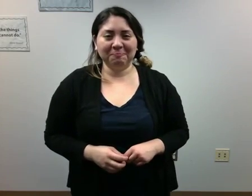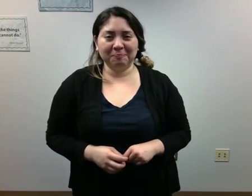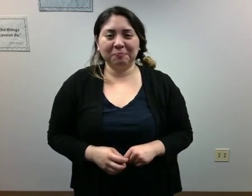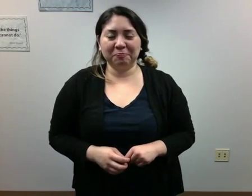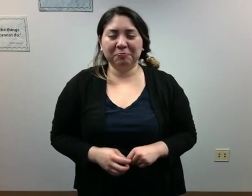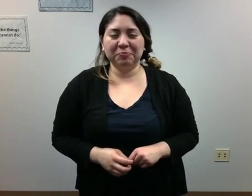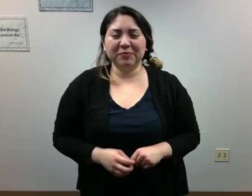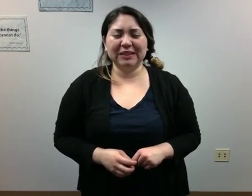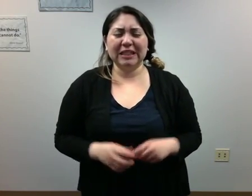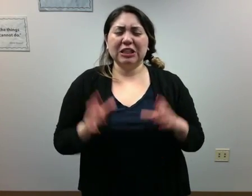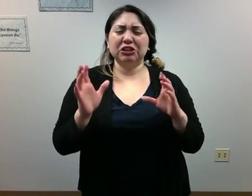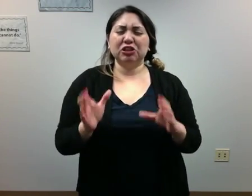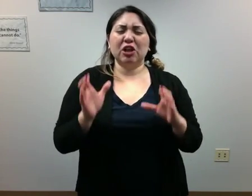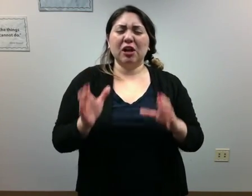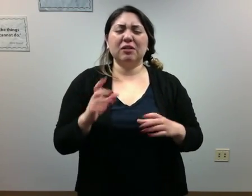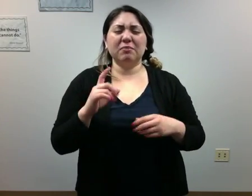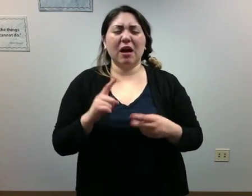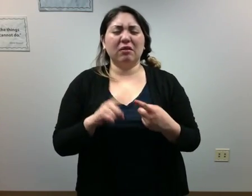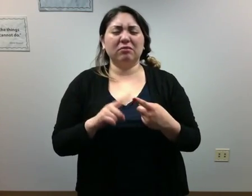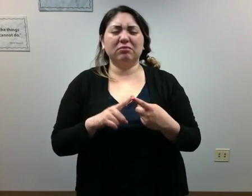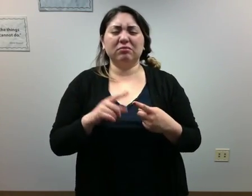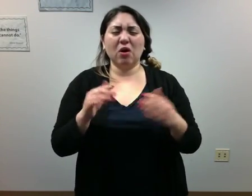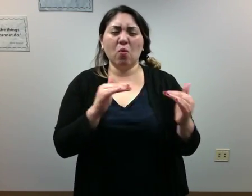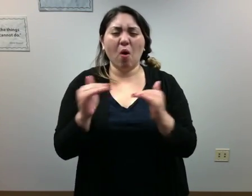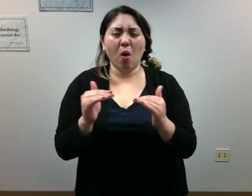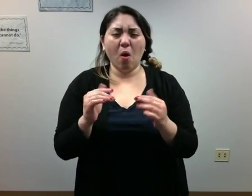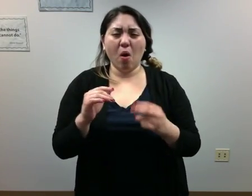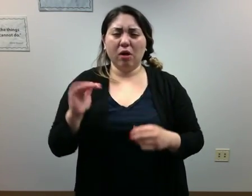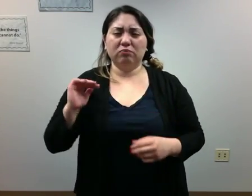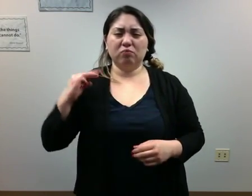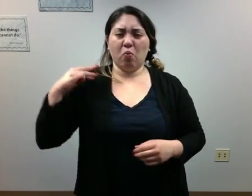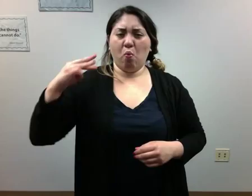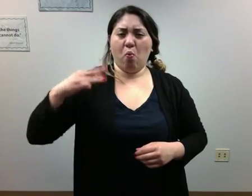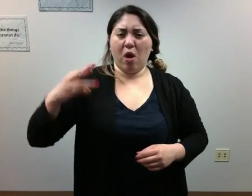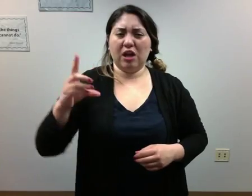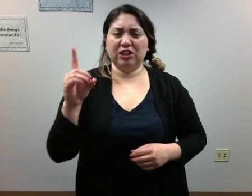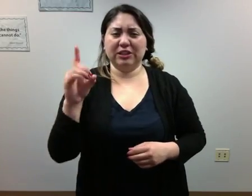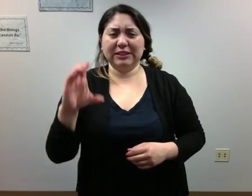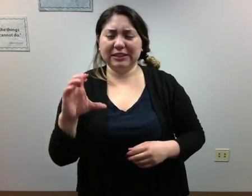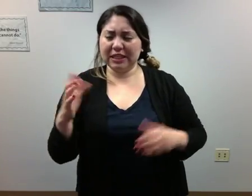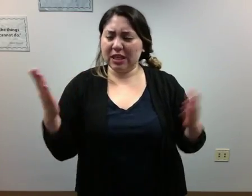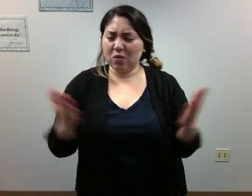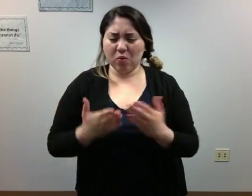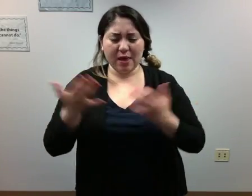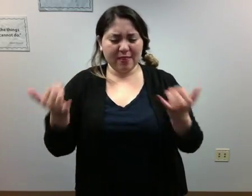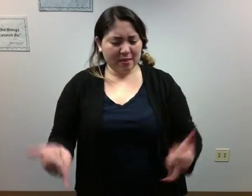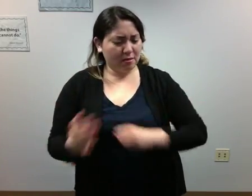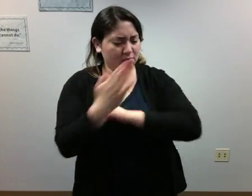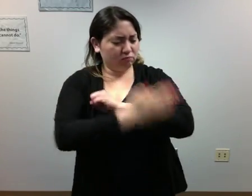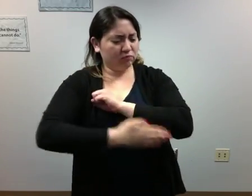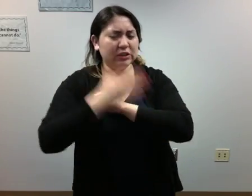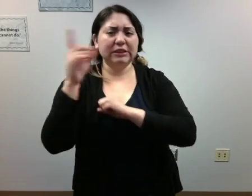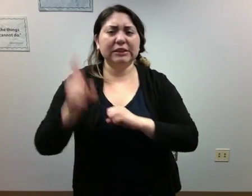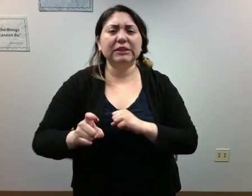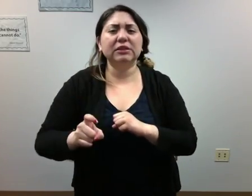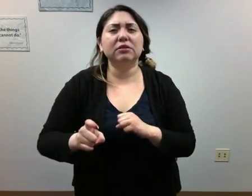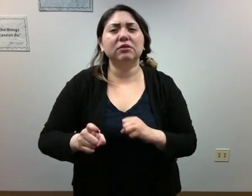They talked about war and Washington and what this country needed. that talked straight